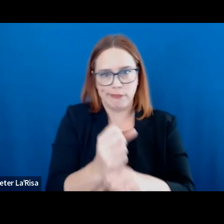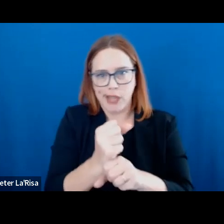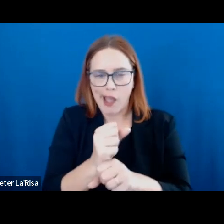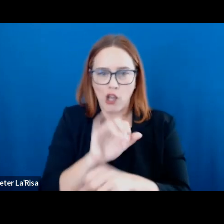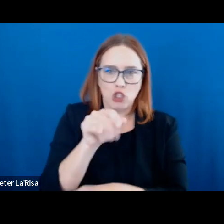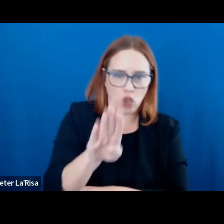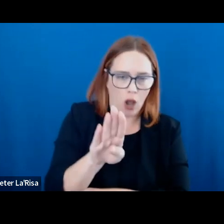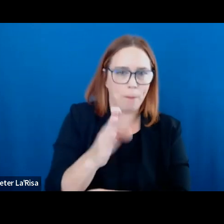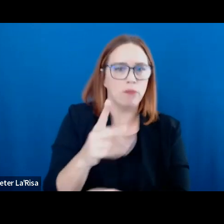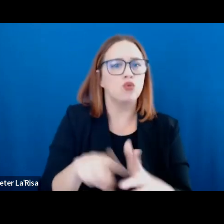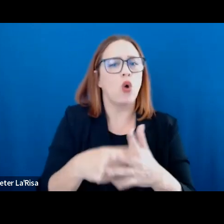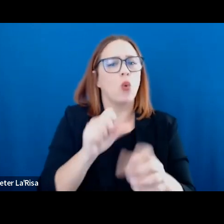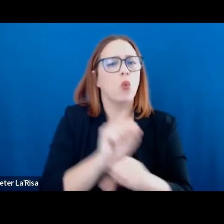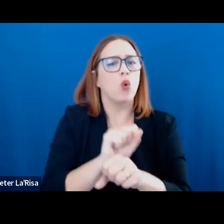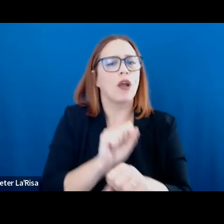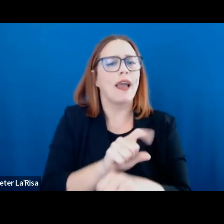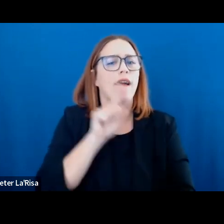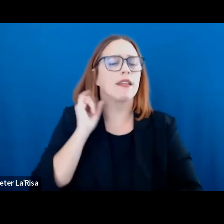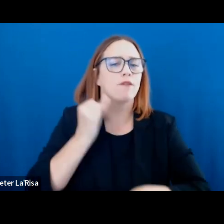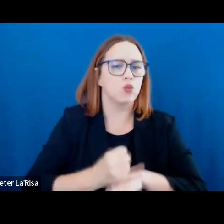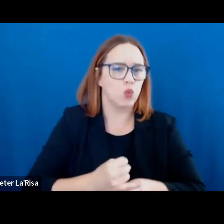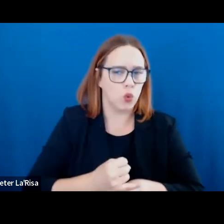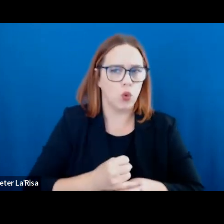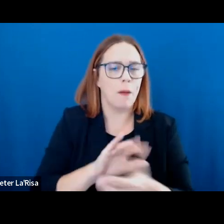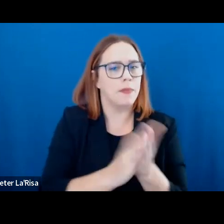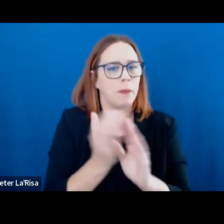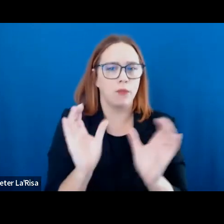school. I became a certified interpreter.